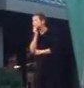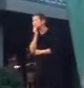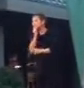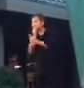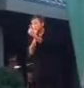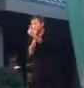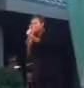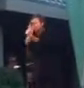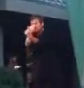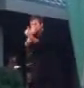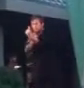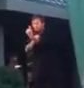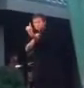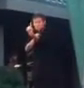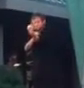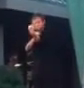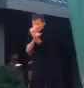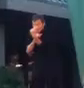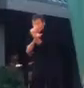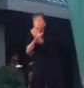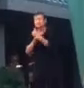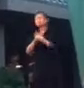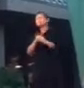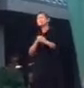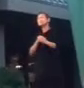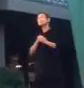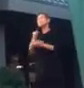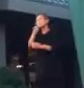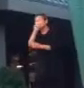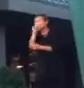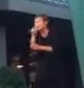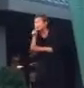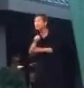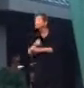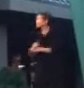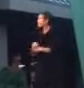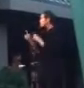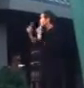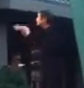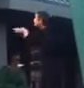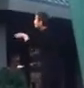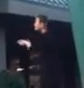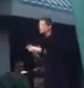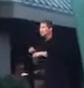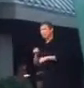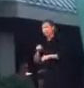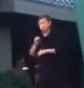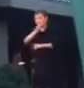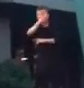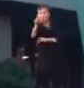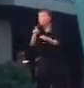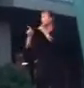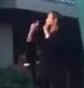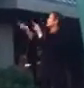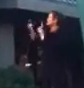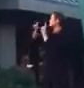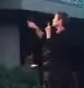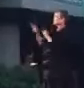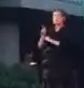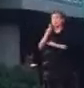And the priest thought about it. Come here, young man. And he asked him a question, and the boy responded very quickly. So he asked him another, and he